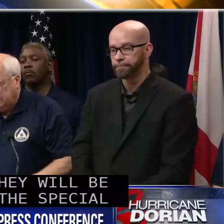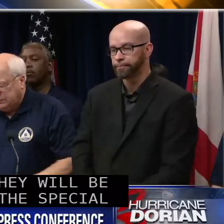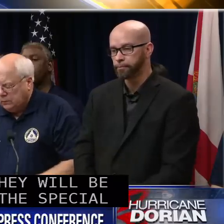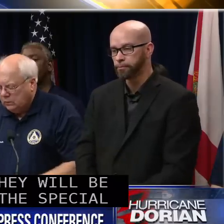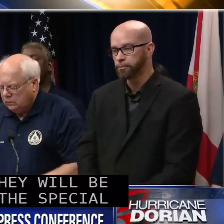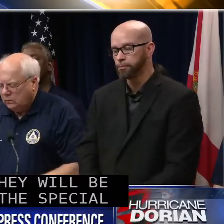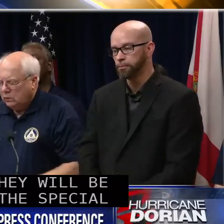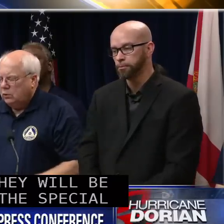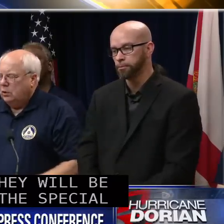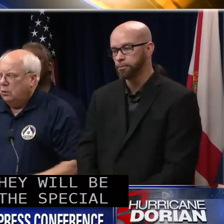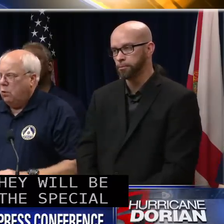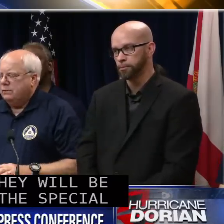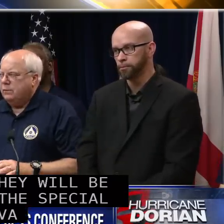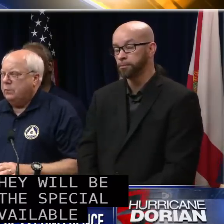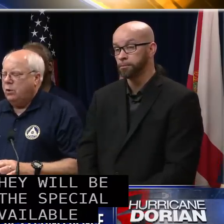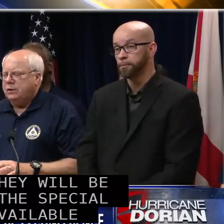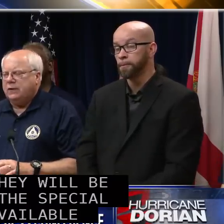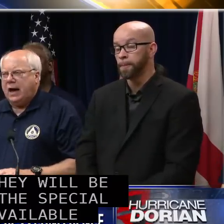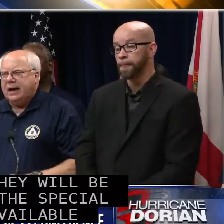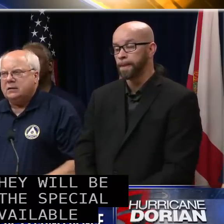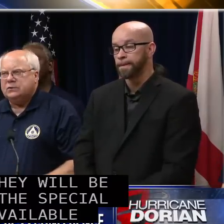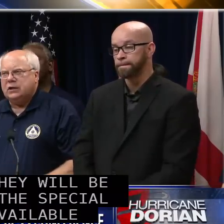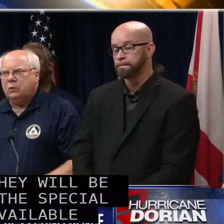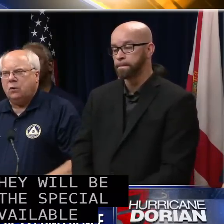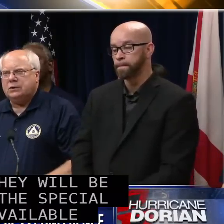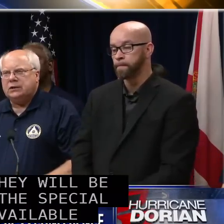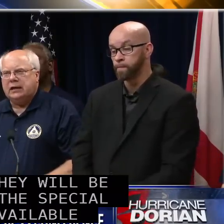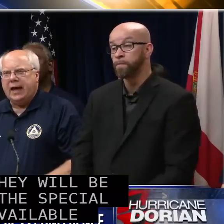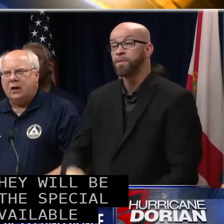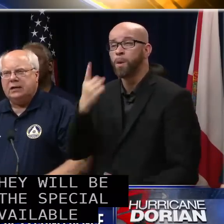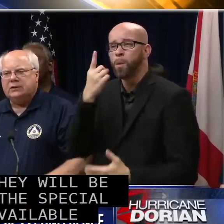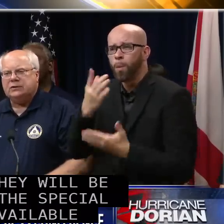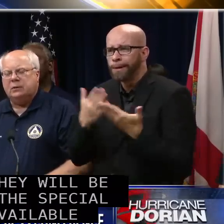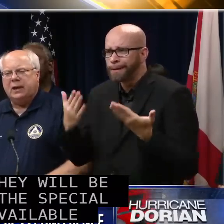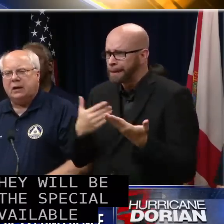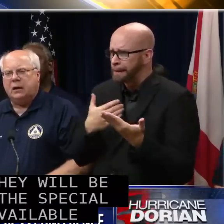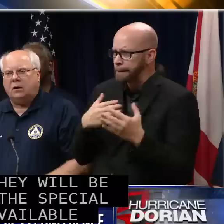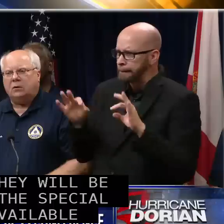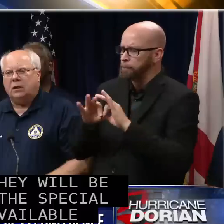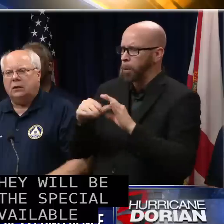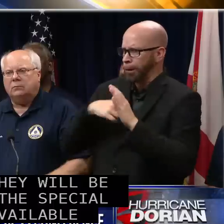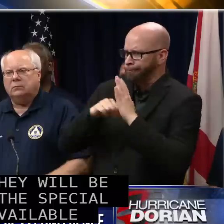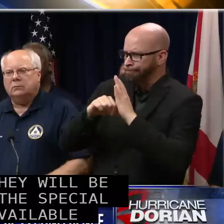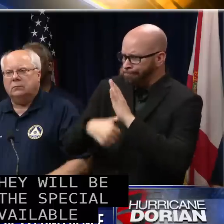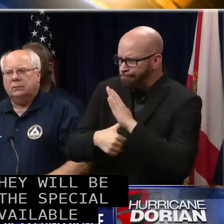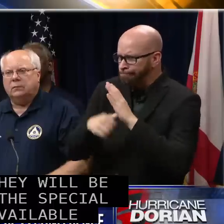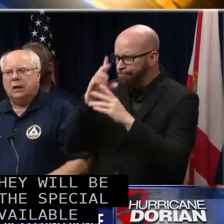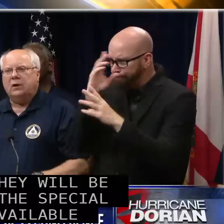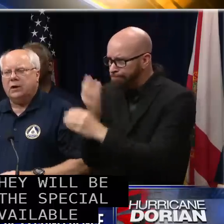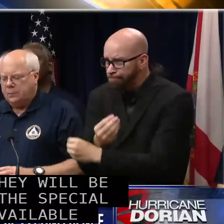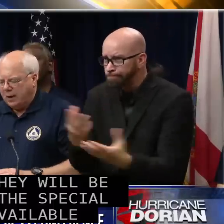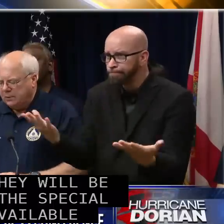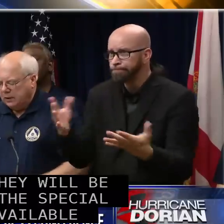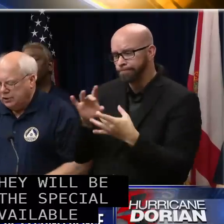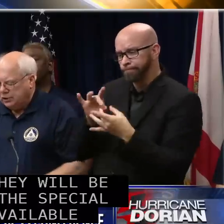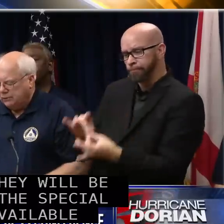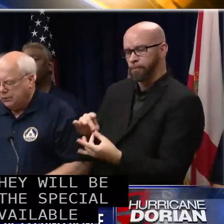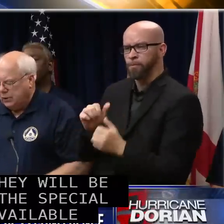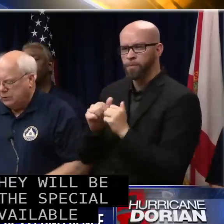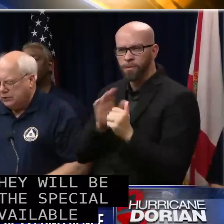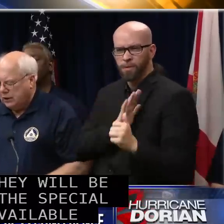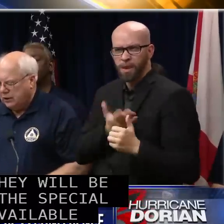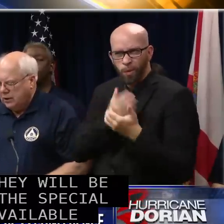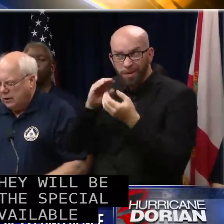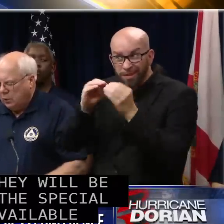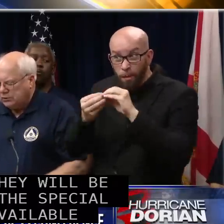As one of the items that we want to get out is about our area population